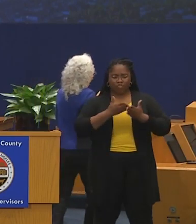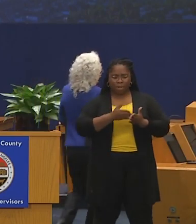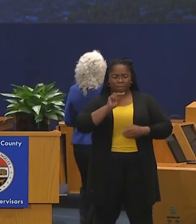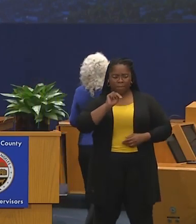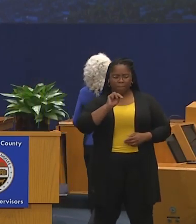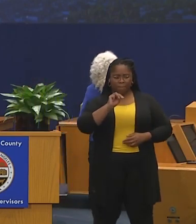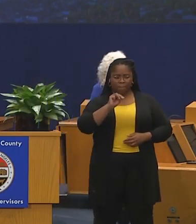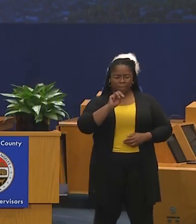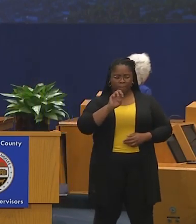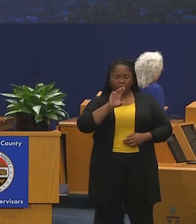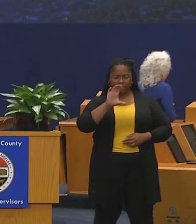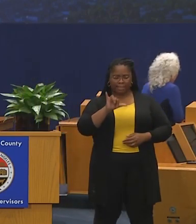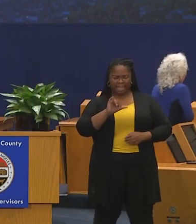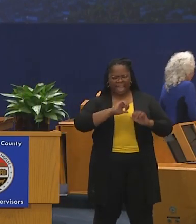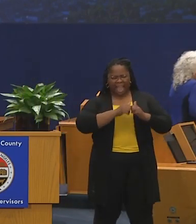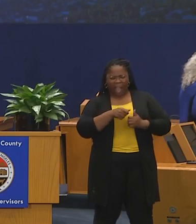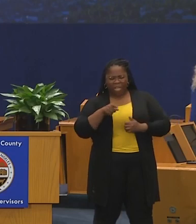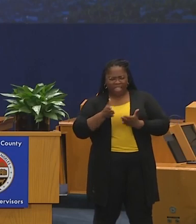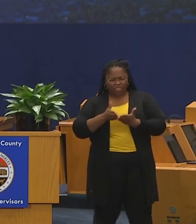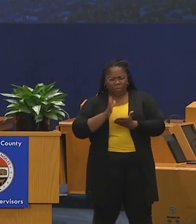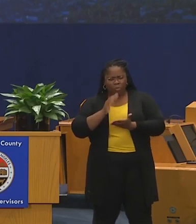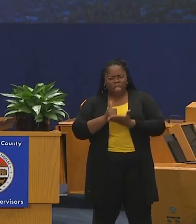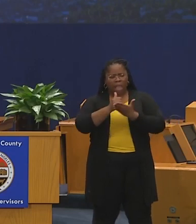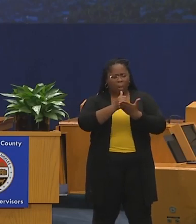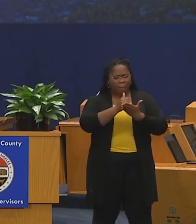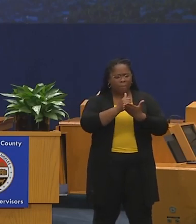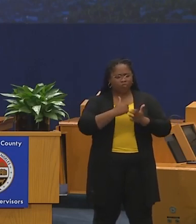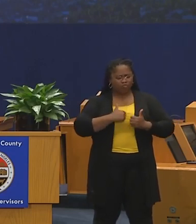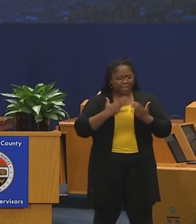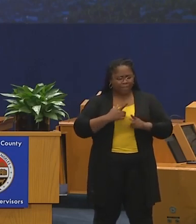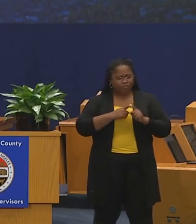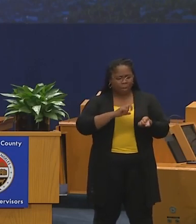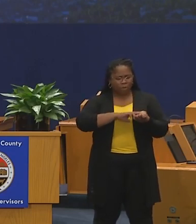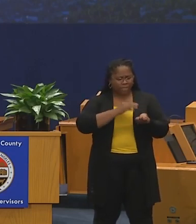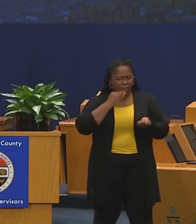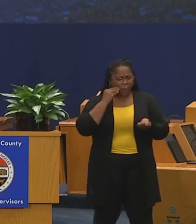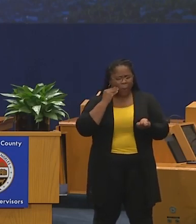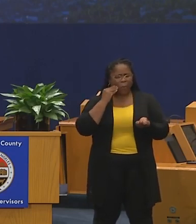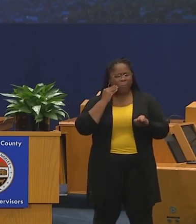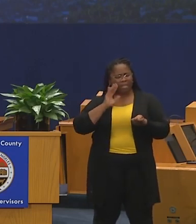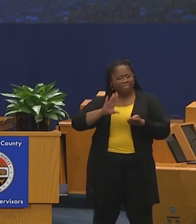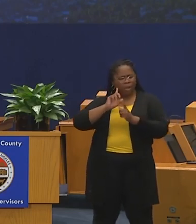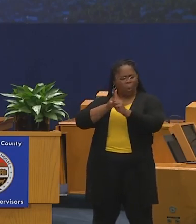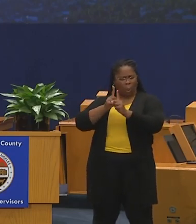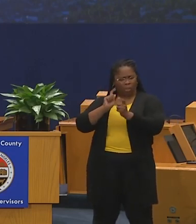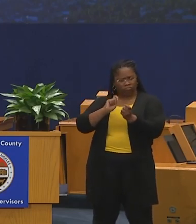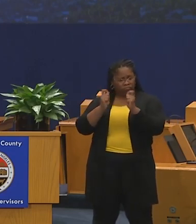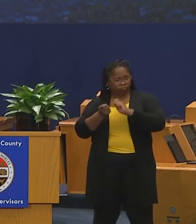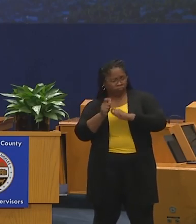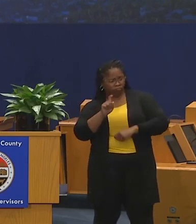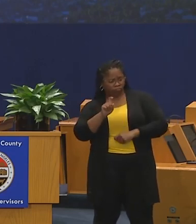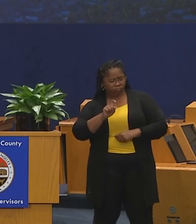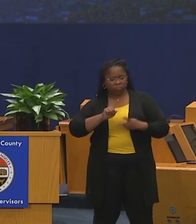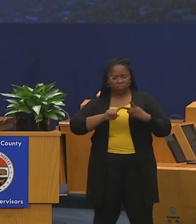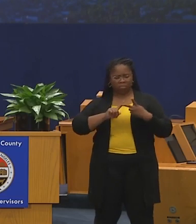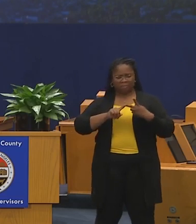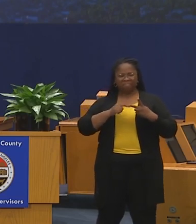helping nursing home residents and sort of how the mission of the Mercy is changing. And also, and I know this is kind of